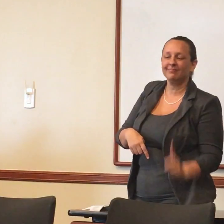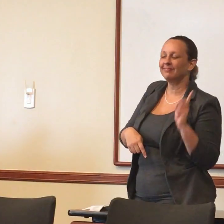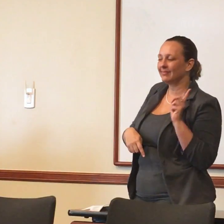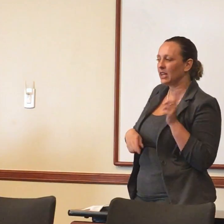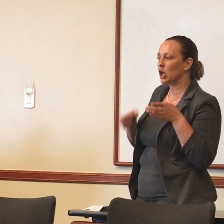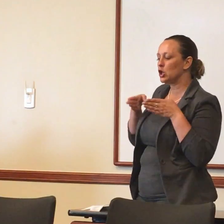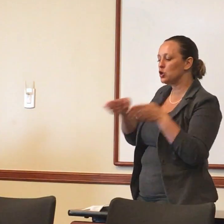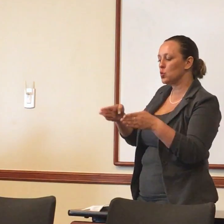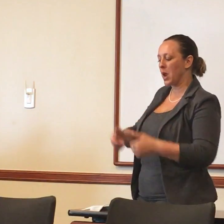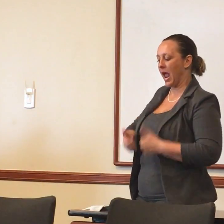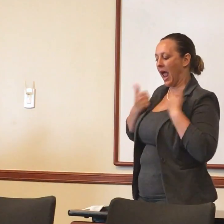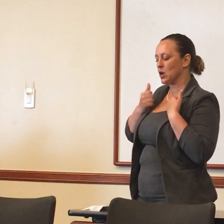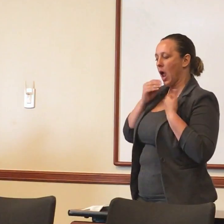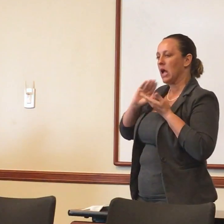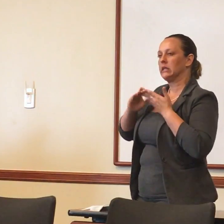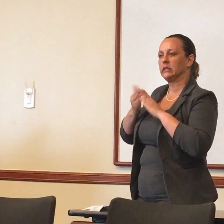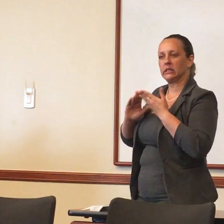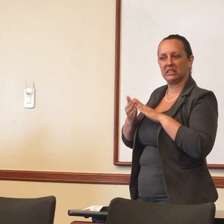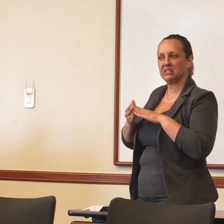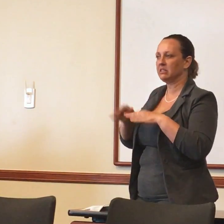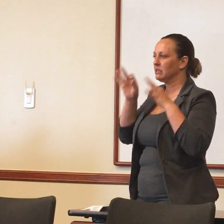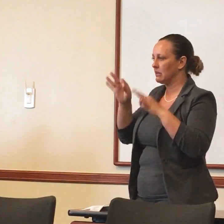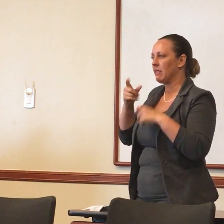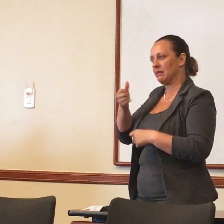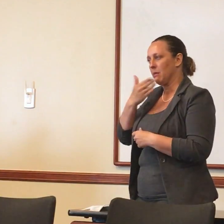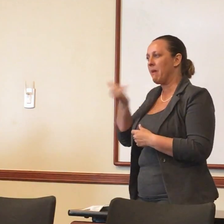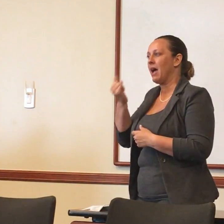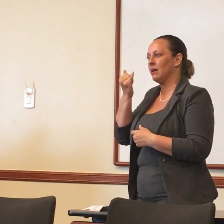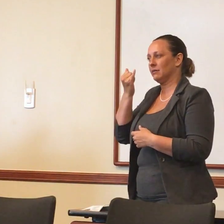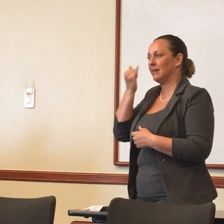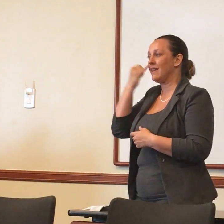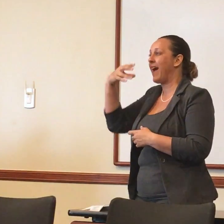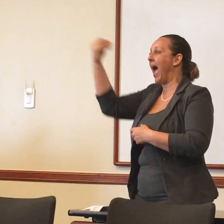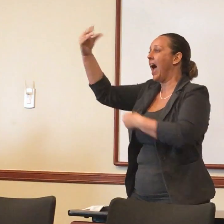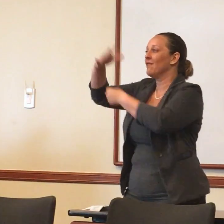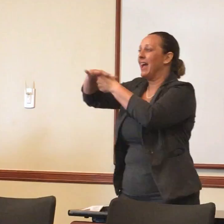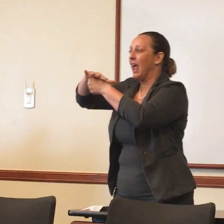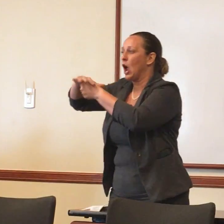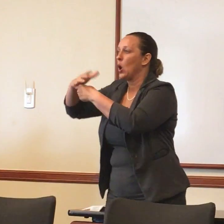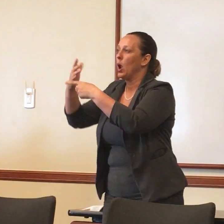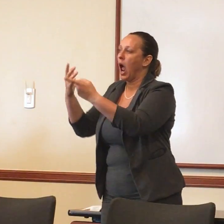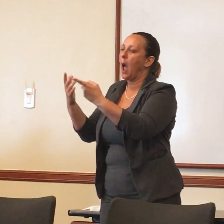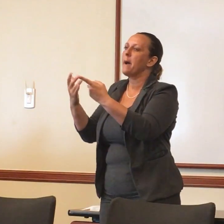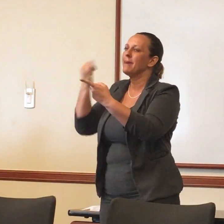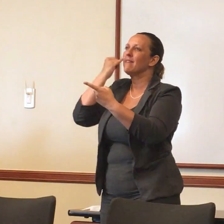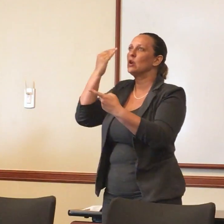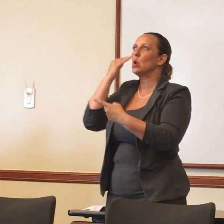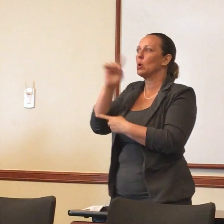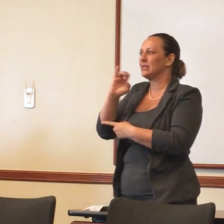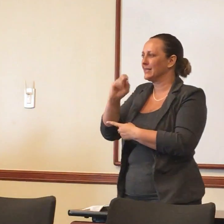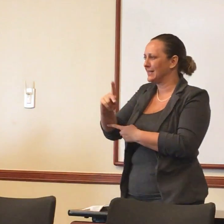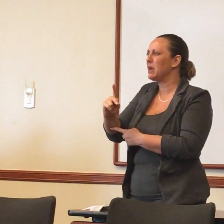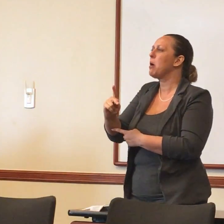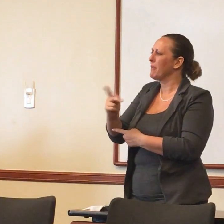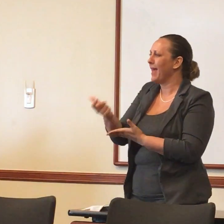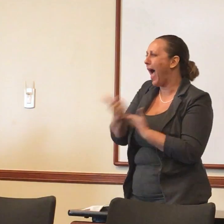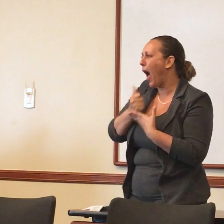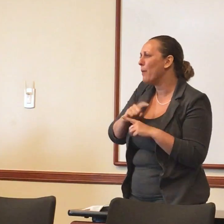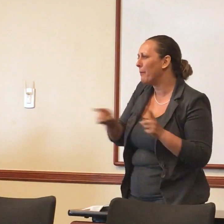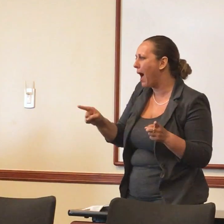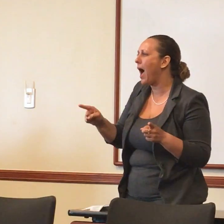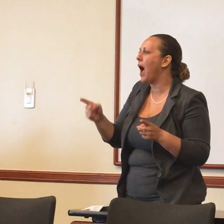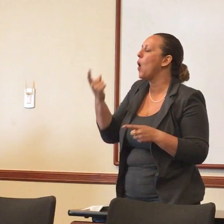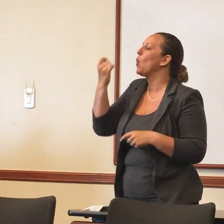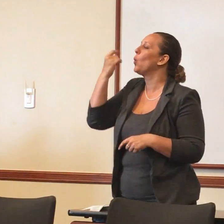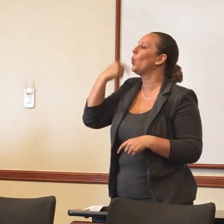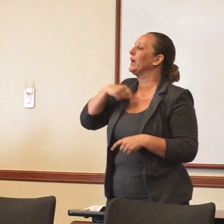The street address and city would be best if you're local, if you're out of the area. If you know the zip code, that always helps, but as